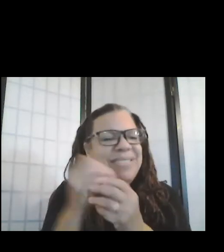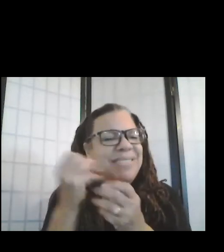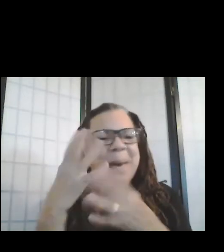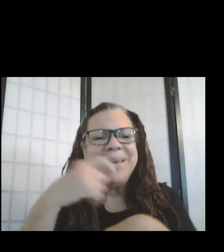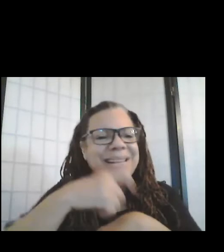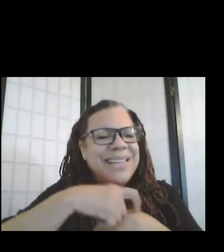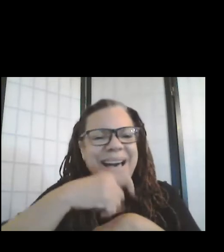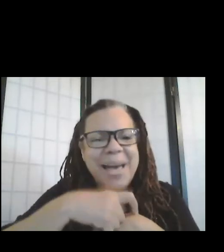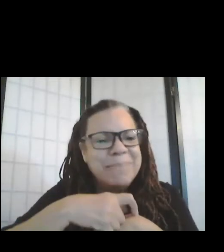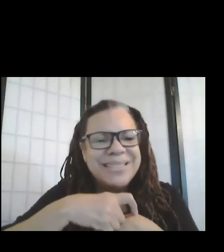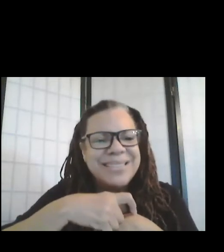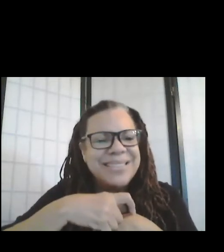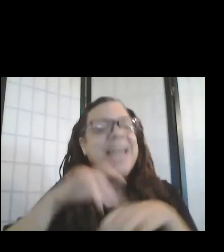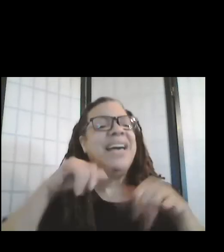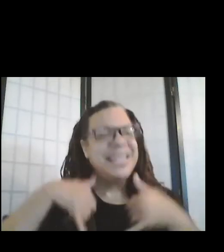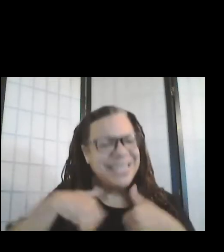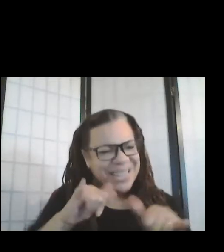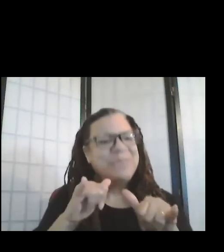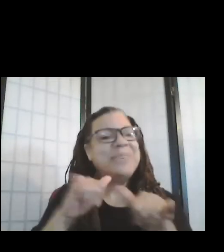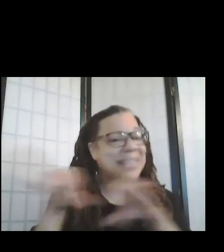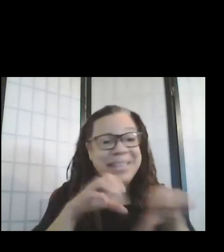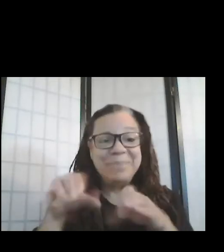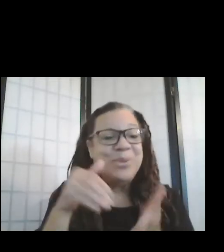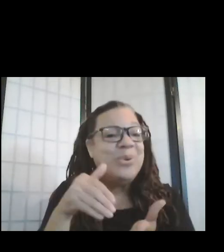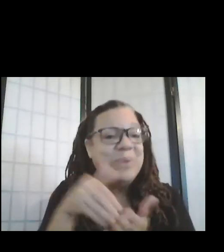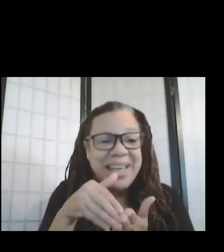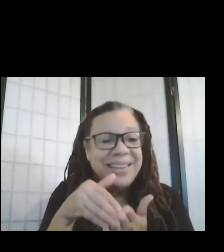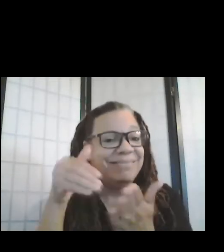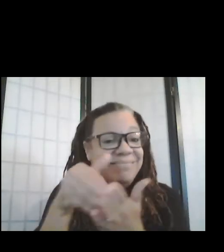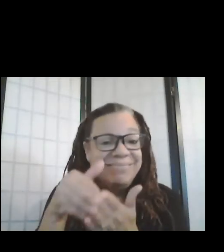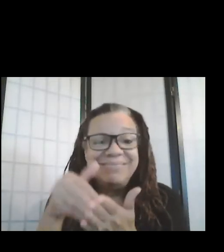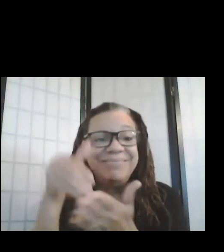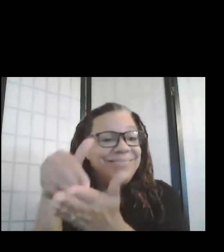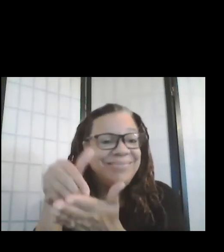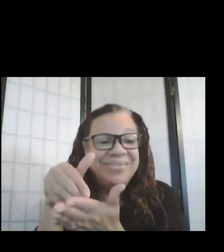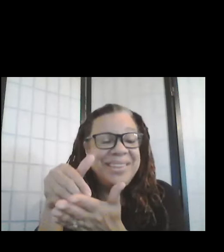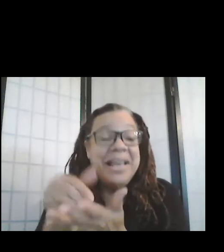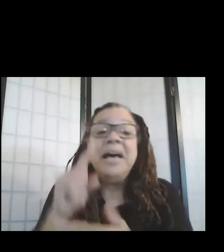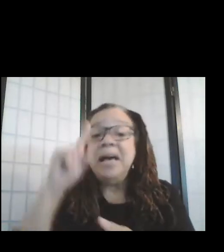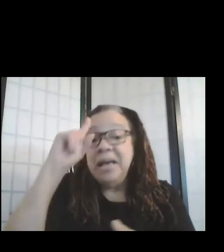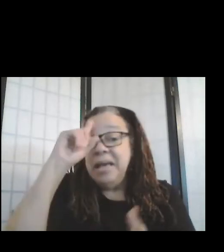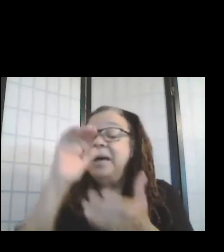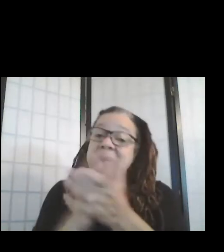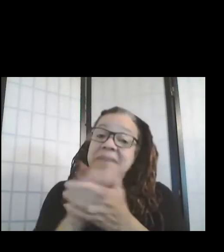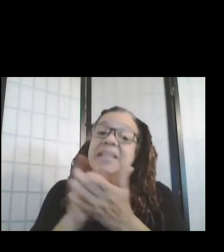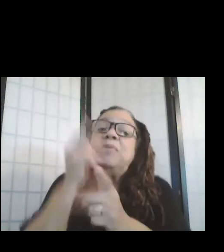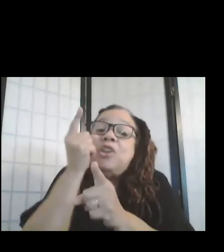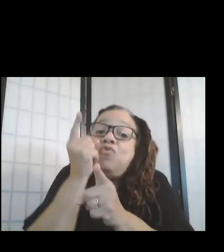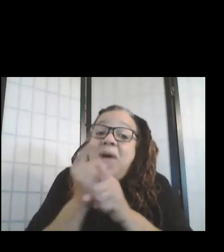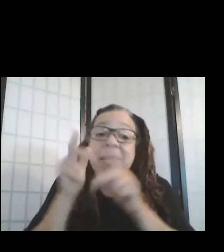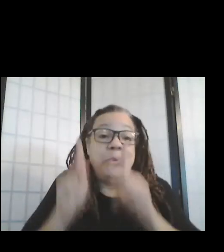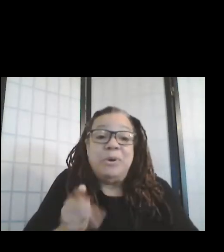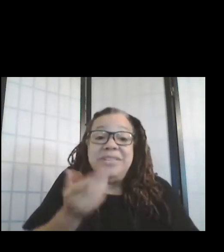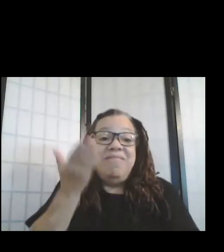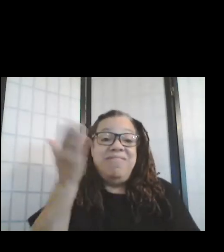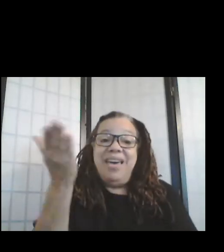times and still keep doing it? It was either this fervent belief that there was the right person out